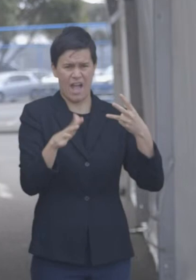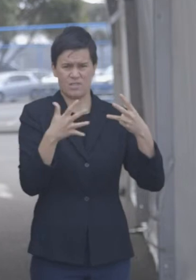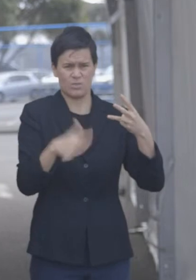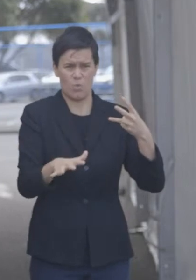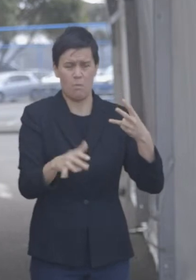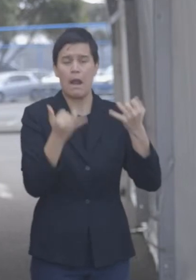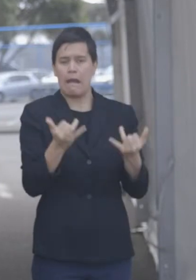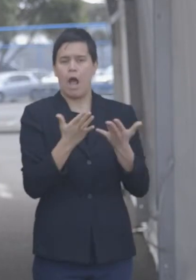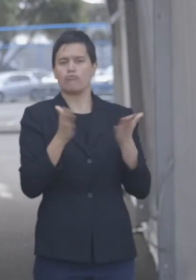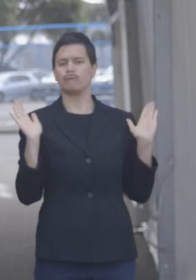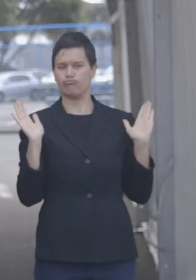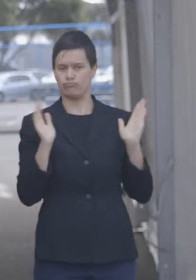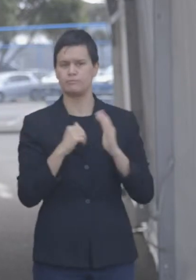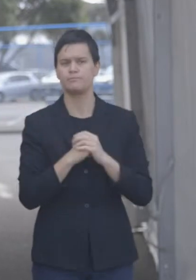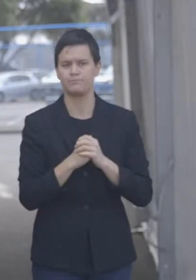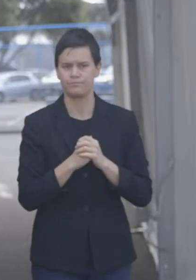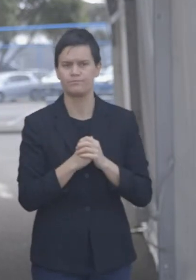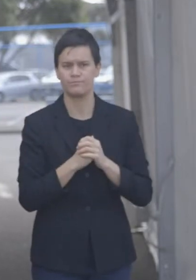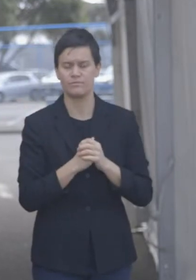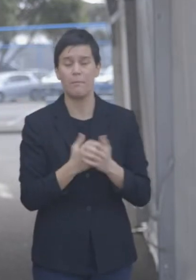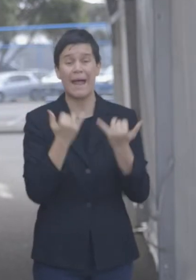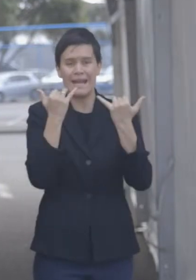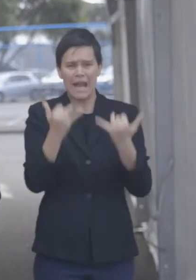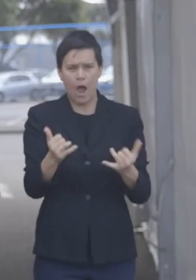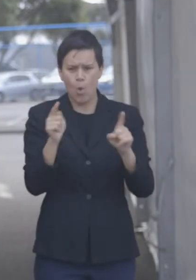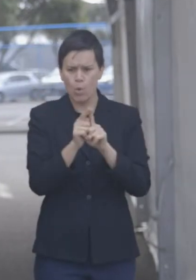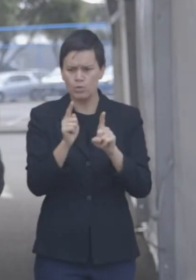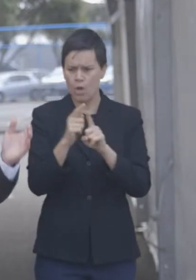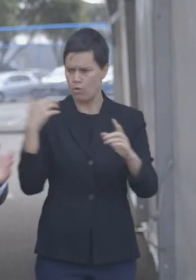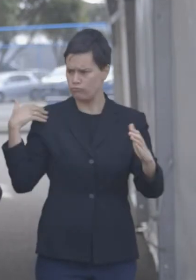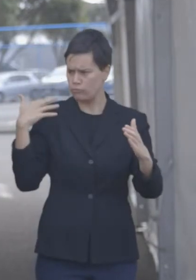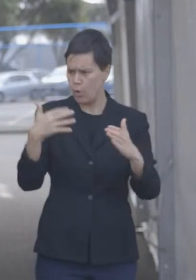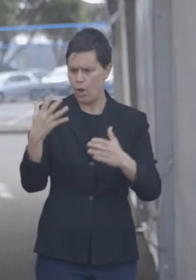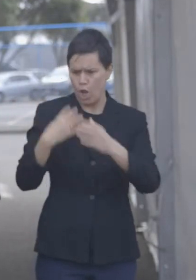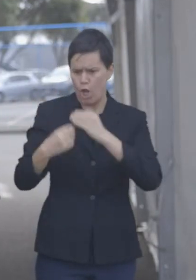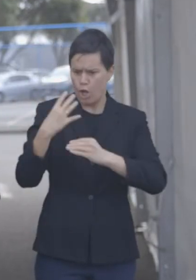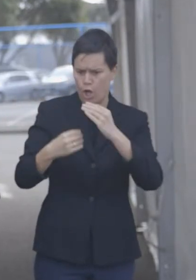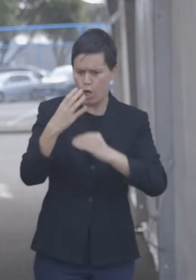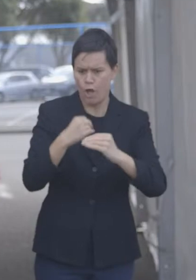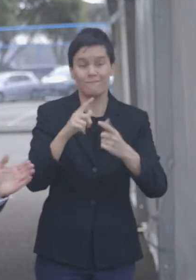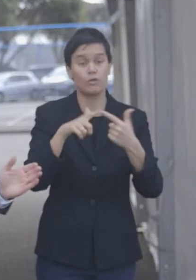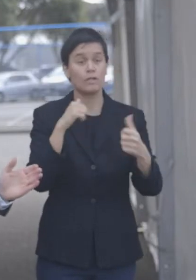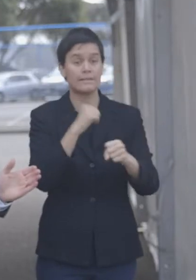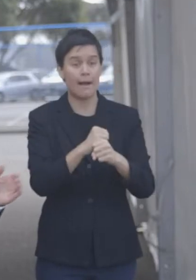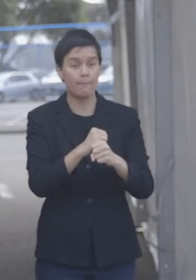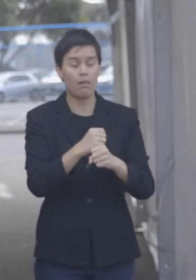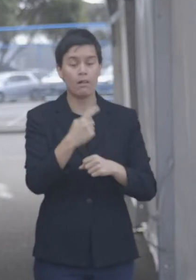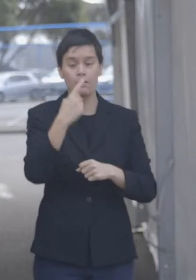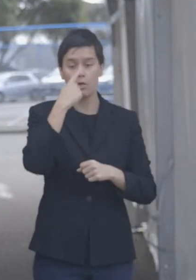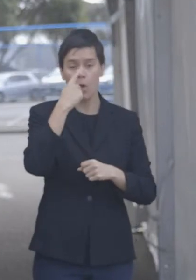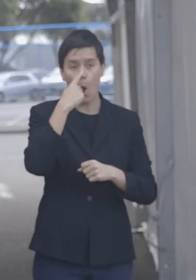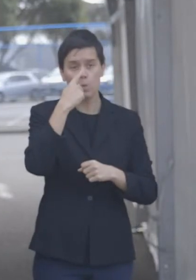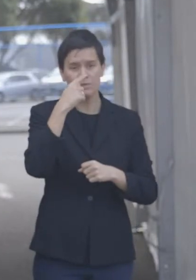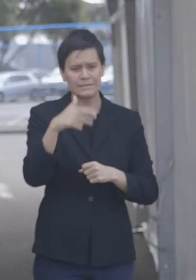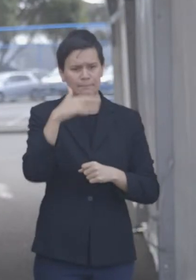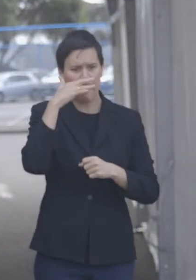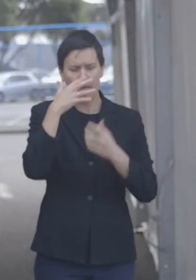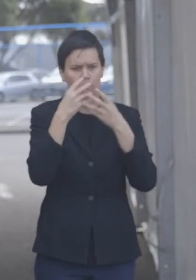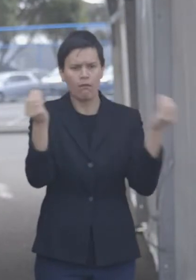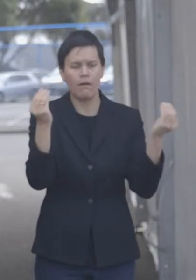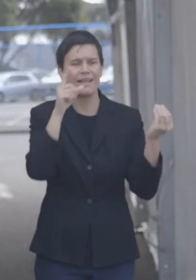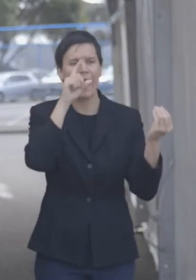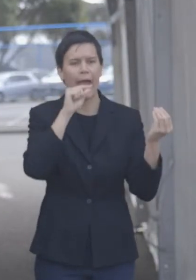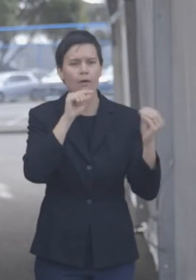have COVID-19 infection, we do know, is this loss of smell and taste. And so as more was known, we extended the range of symptoms, but